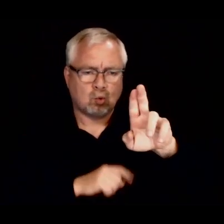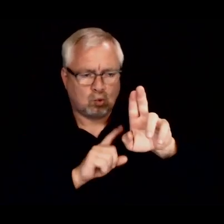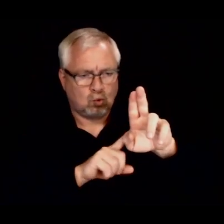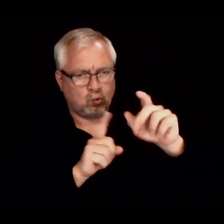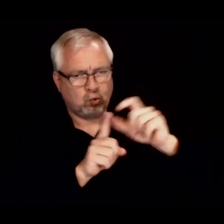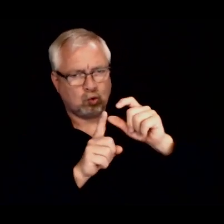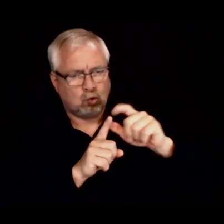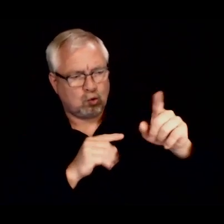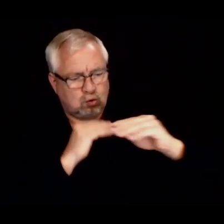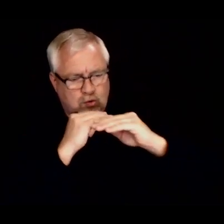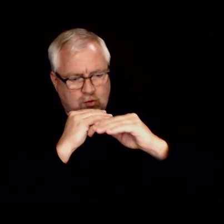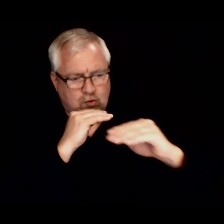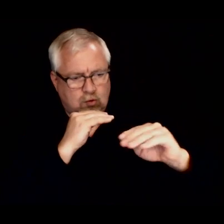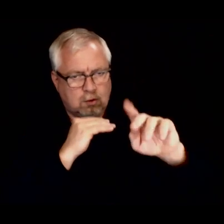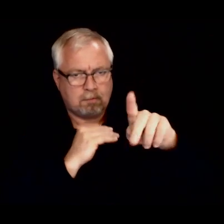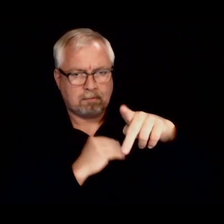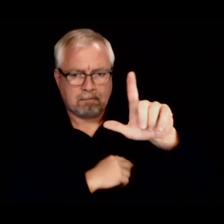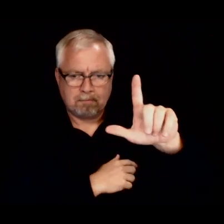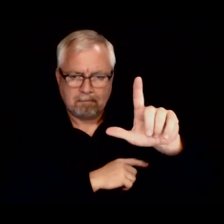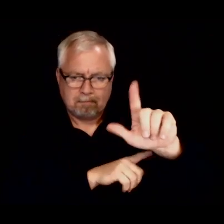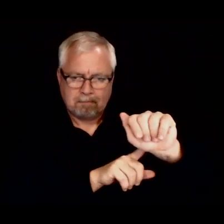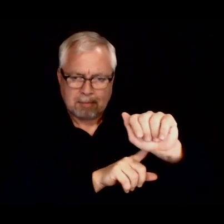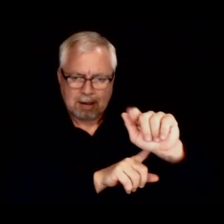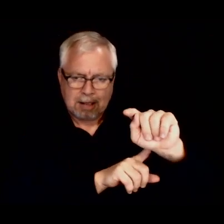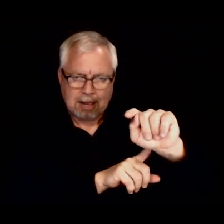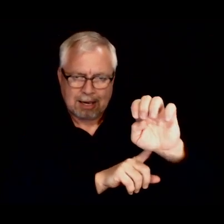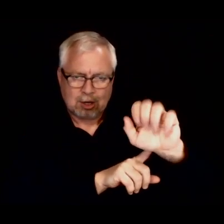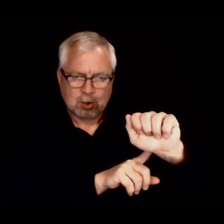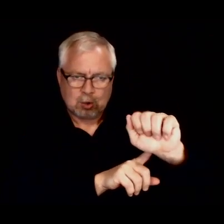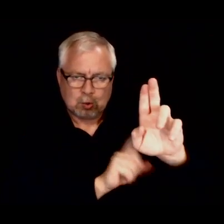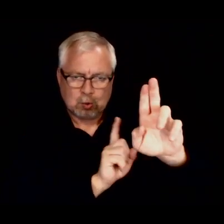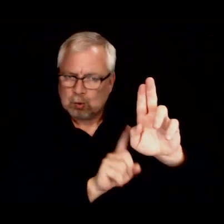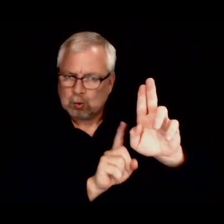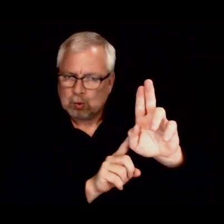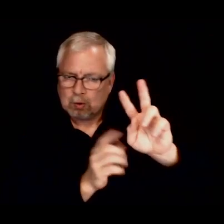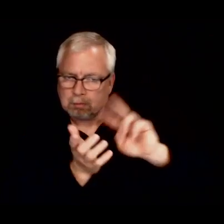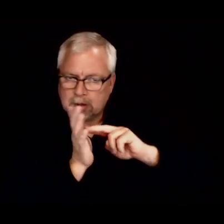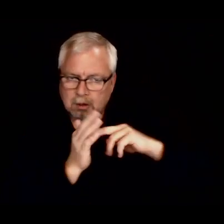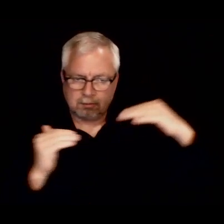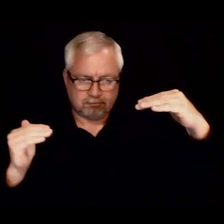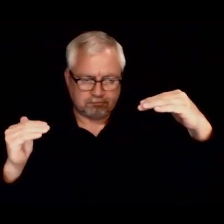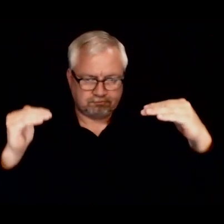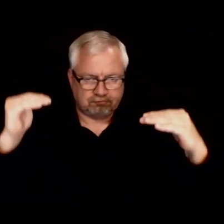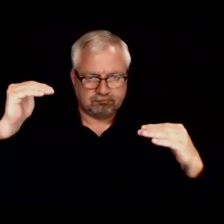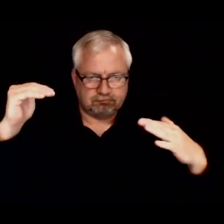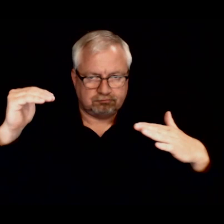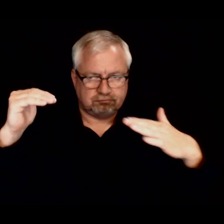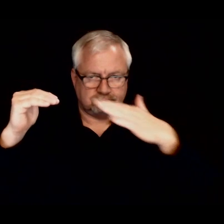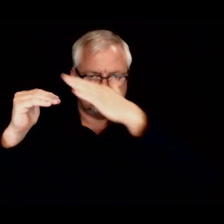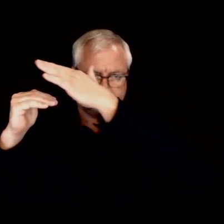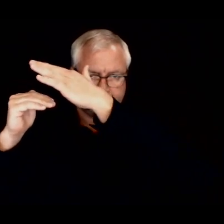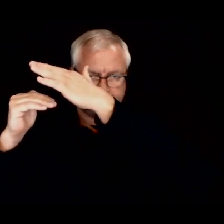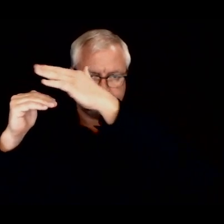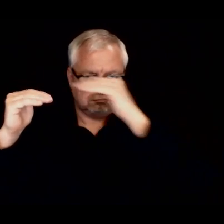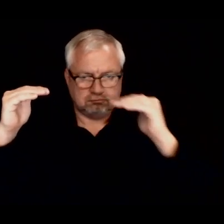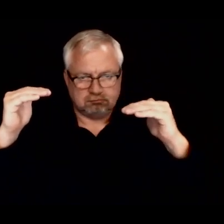guess, where we won't peak or we're beyond the peak? Can you kind of elaborate on what you were talking about then?